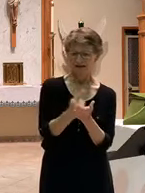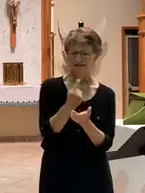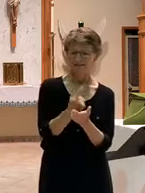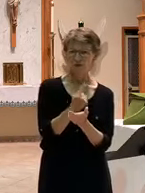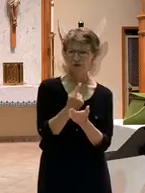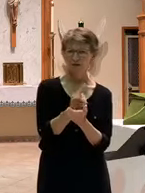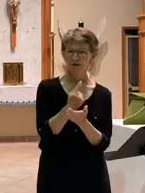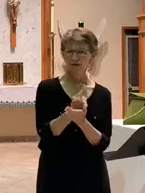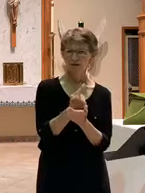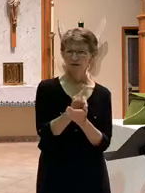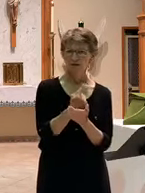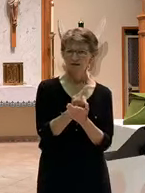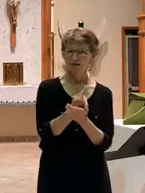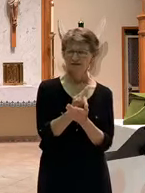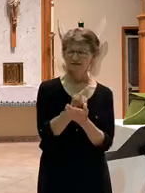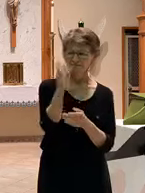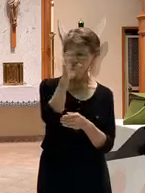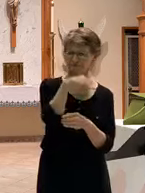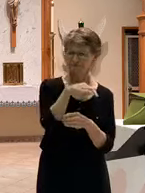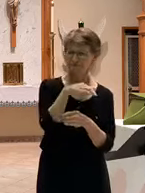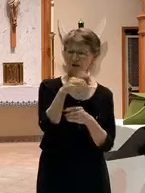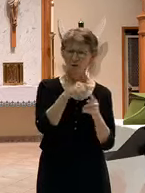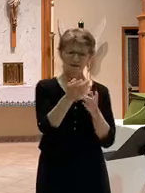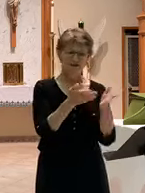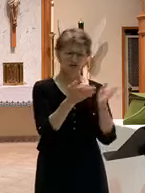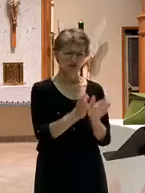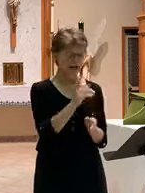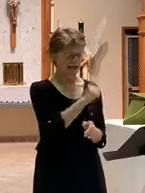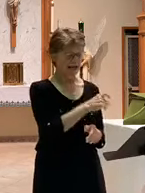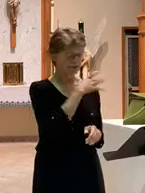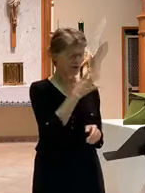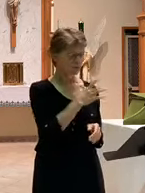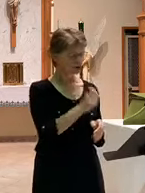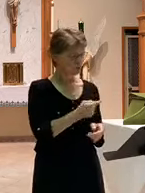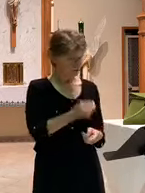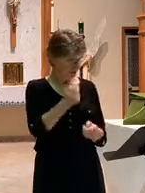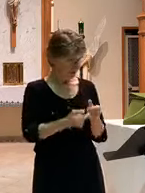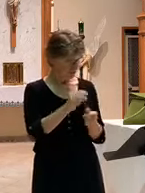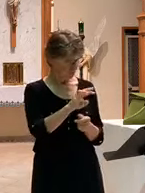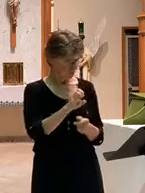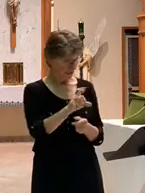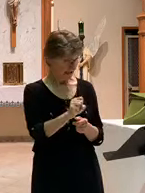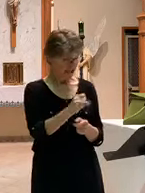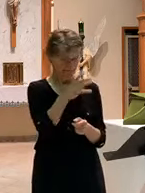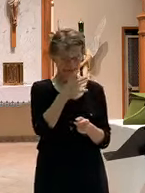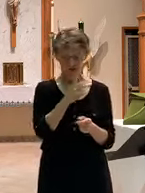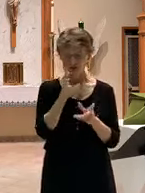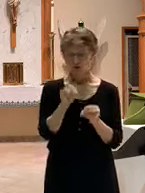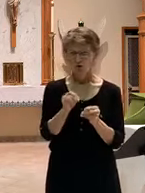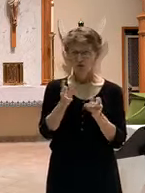weeds? No. Let them grow together until harvest.